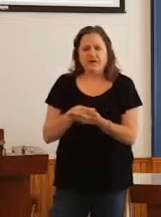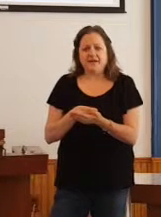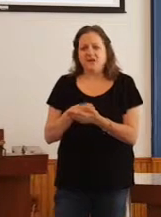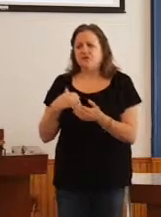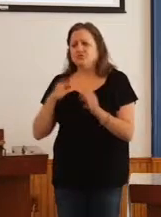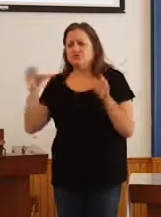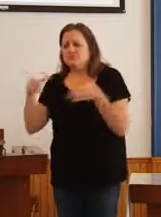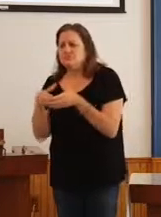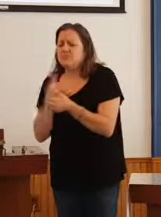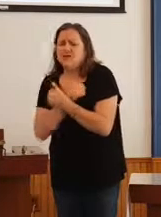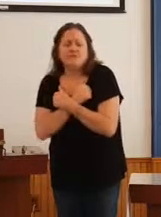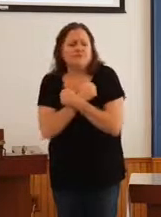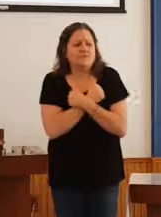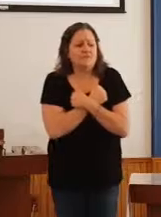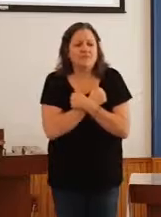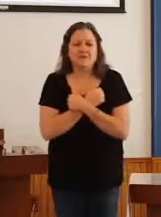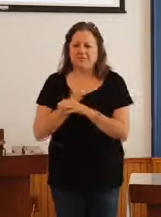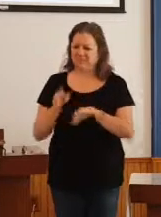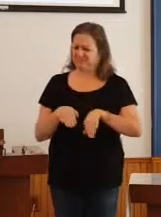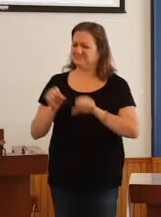It's okay to have fun.